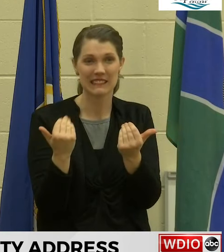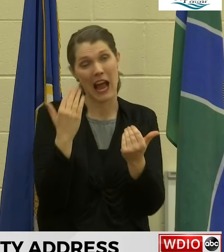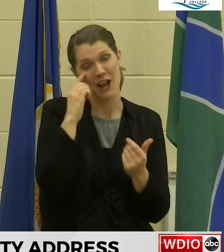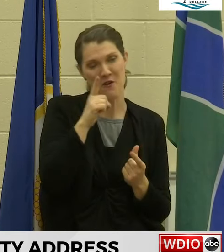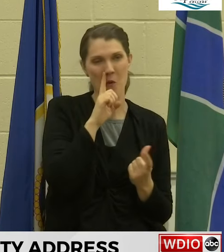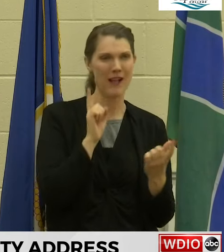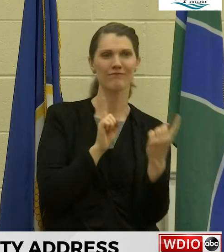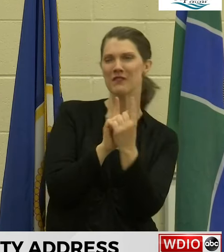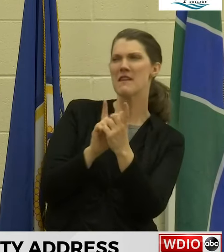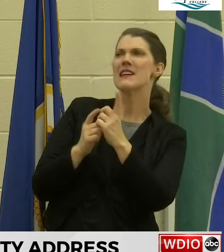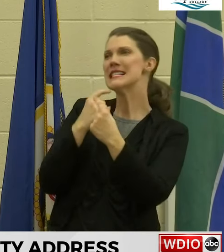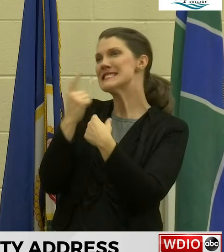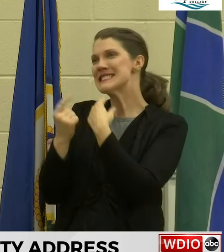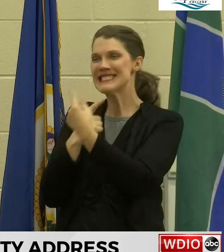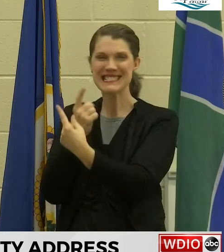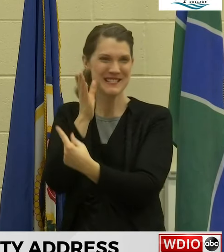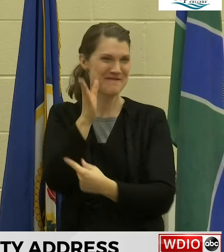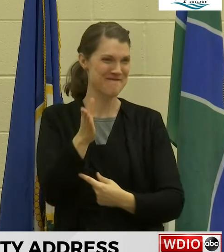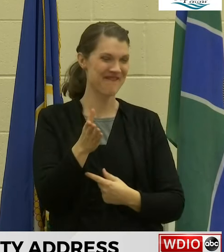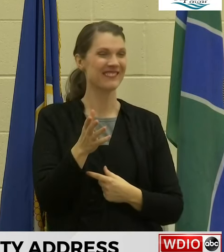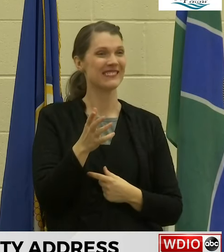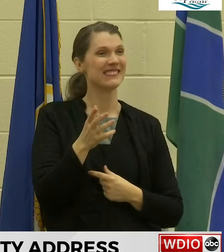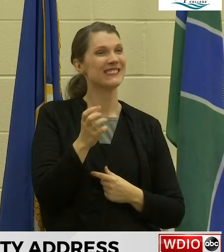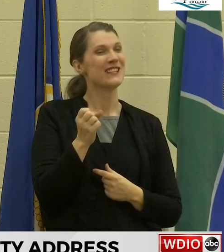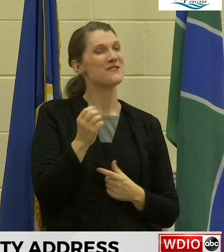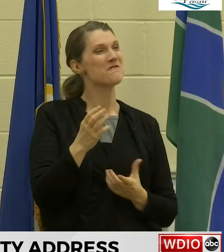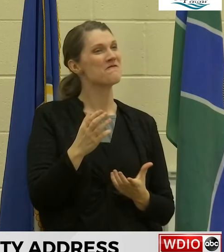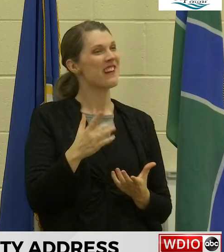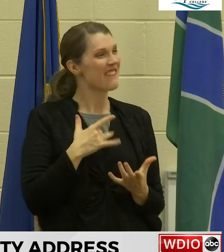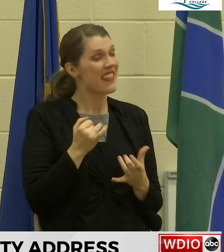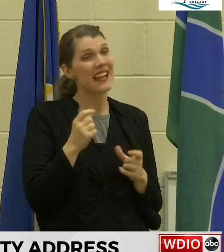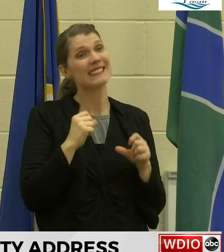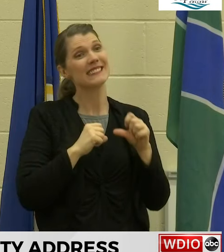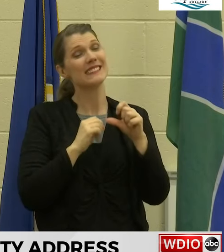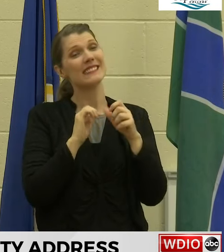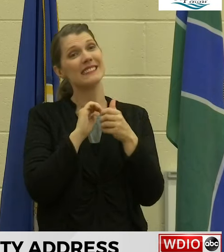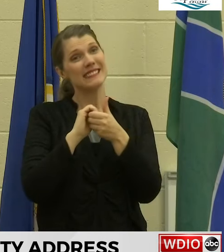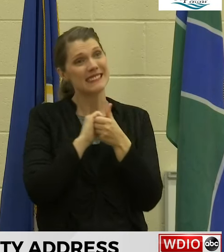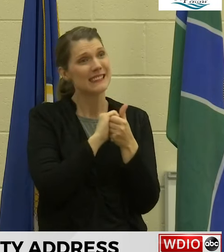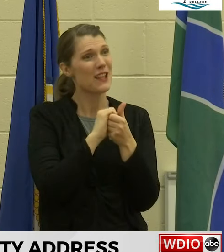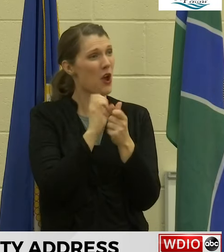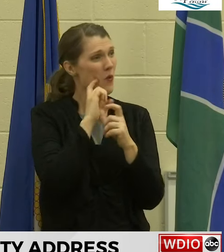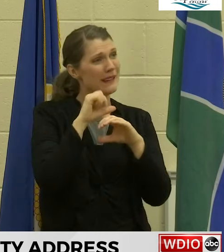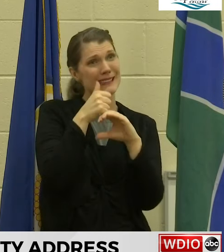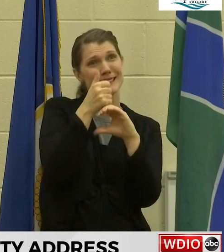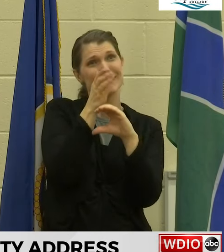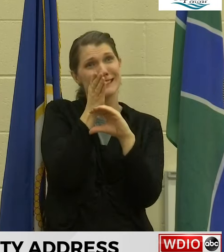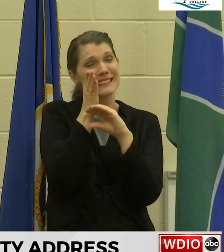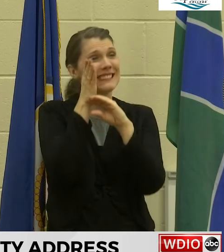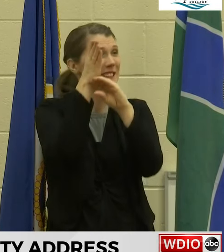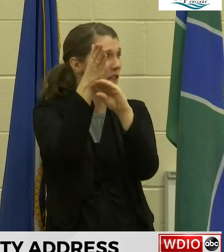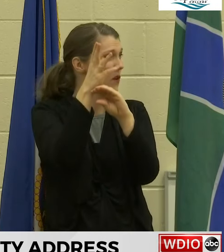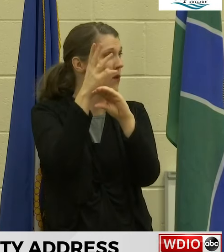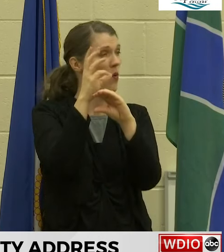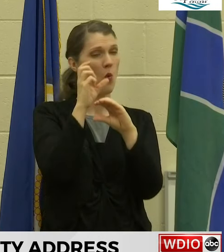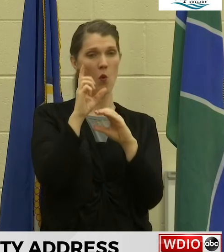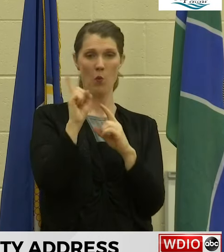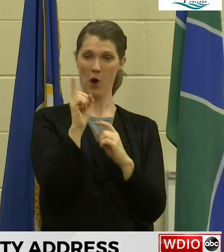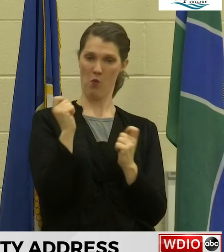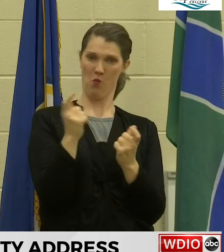tell me. And together, I believe we can create a path and future of